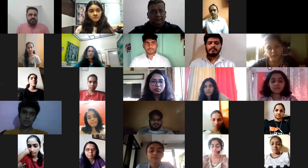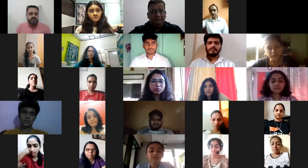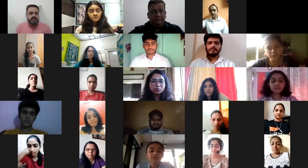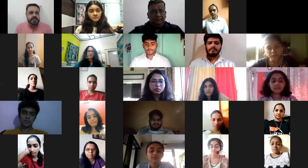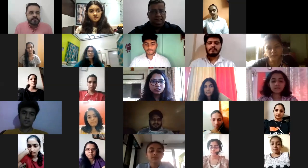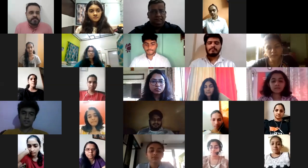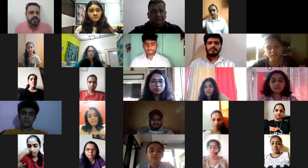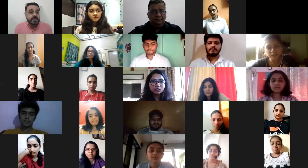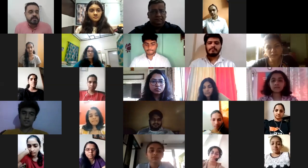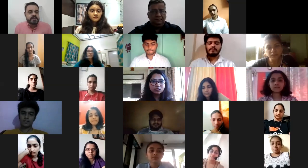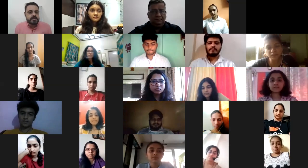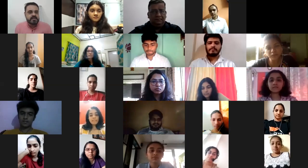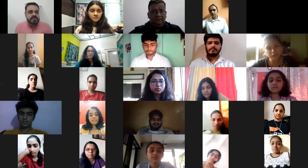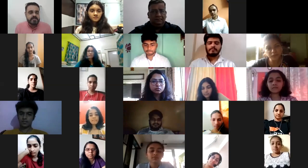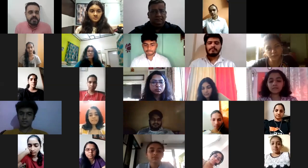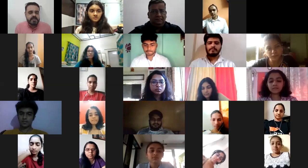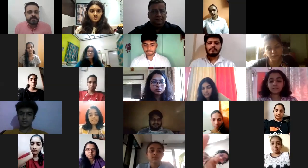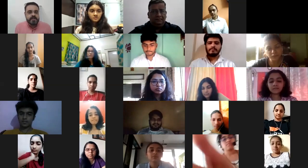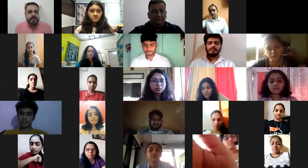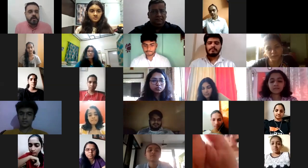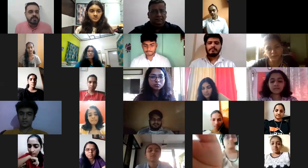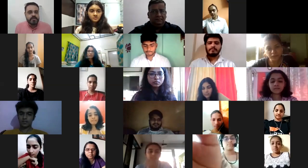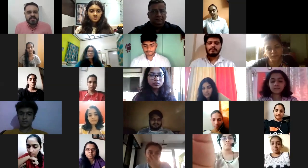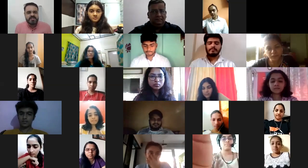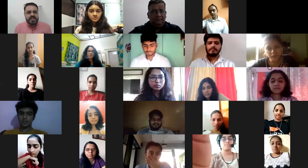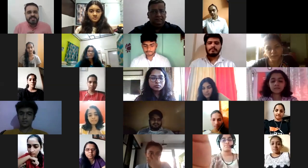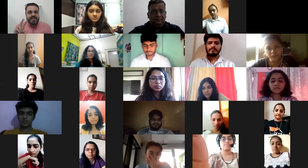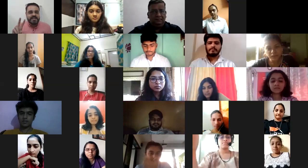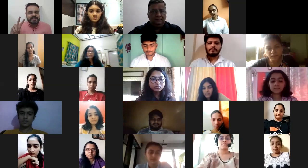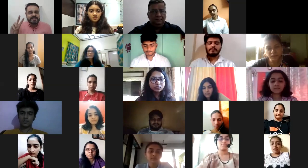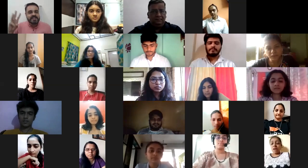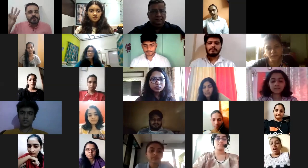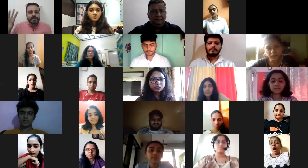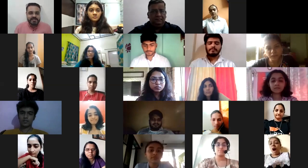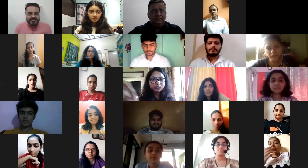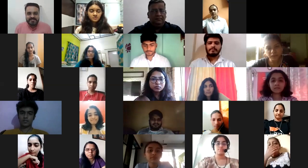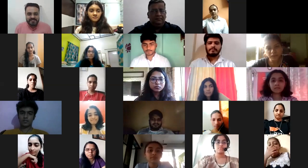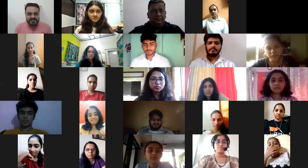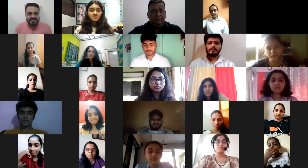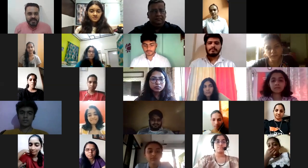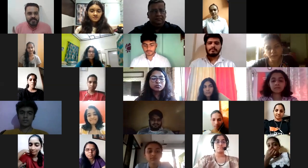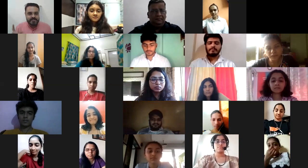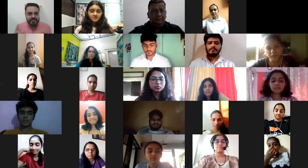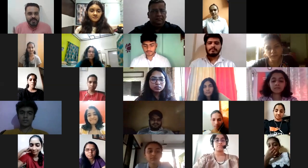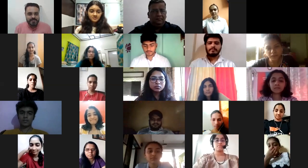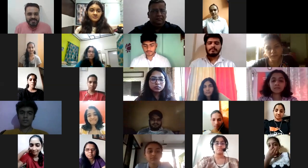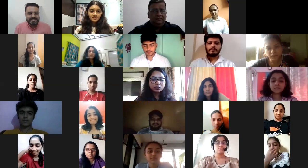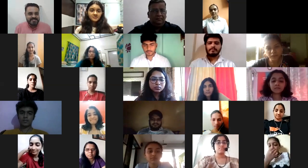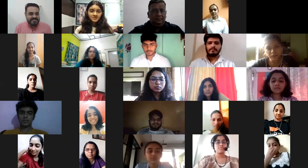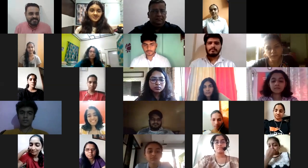year. In this year, Oxford Dictionary has added 3 new words. Have you heard those announcements? You